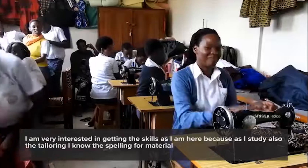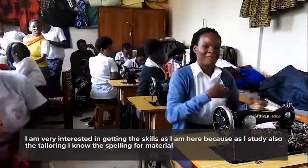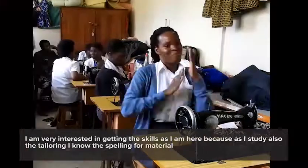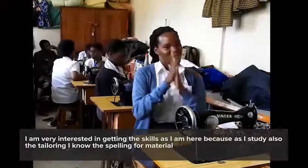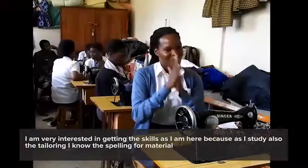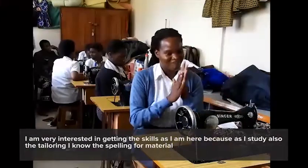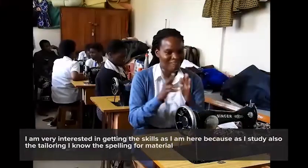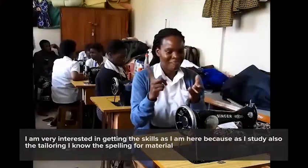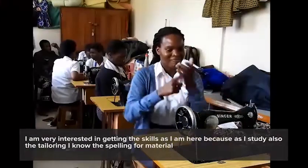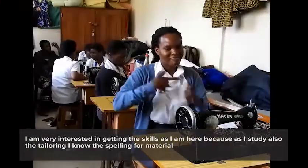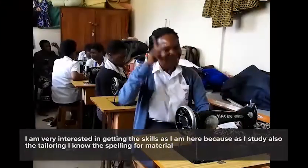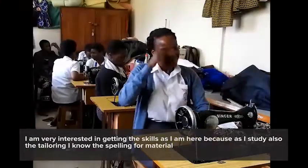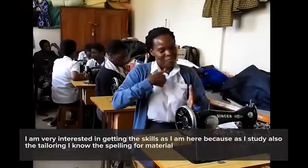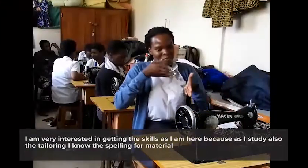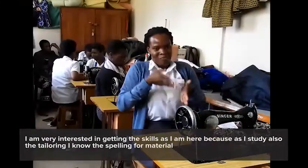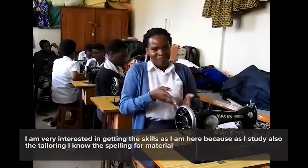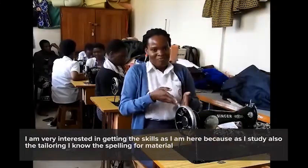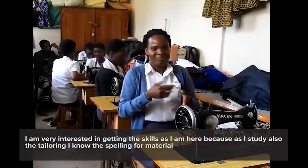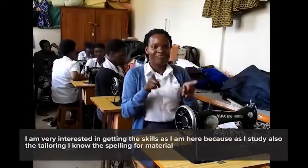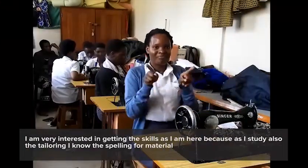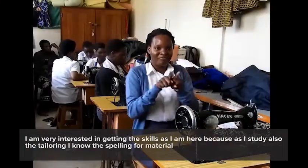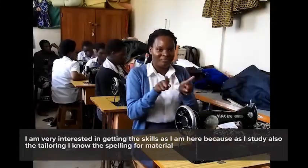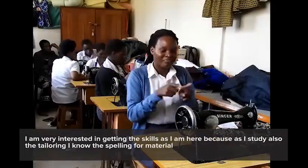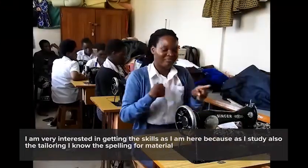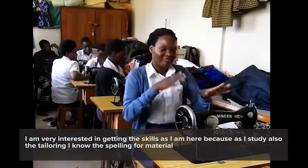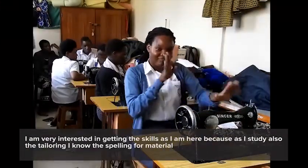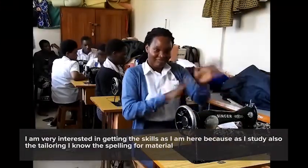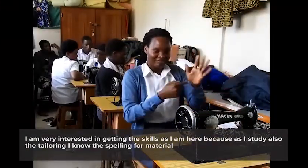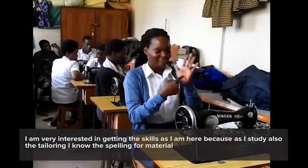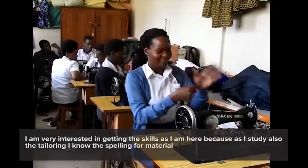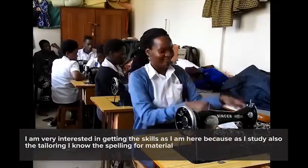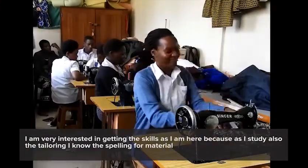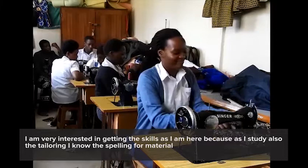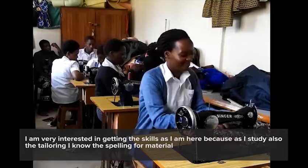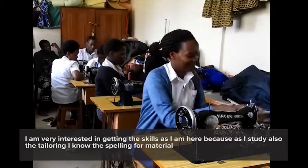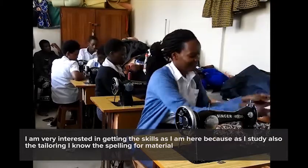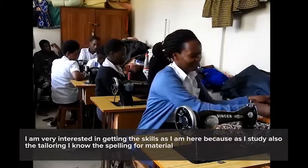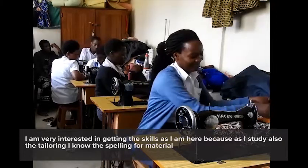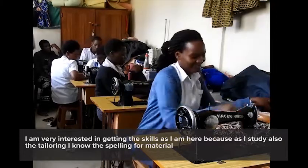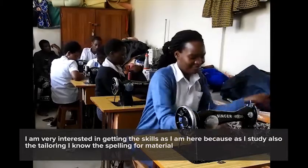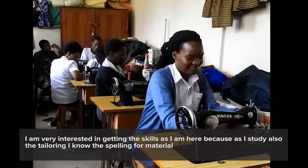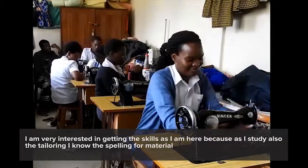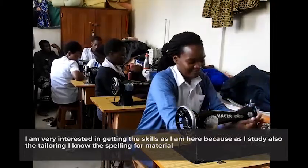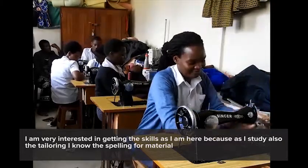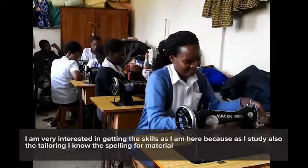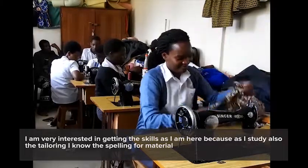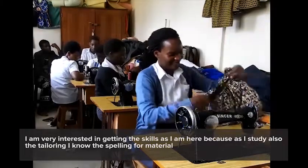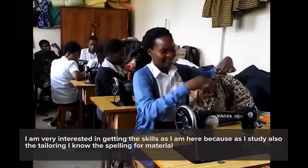So I'm very interested in getting those skills as I'm here because as I study also the tailoring,